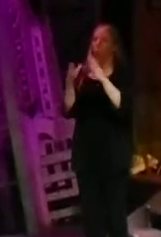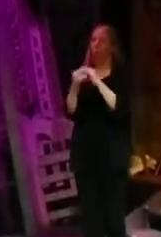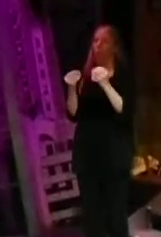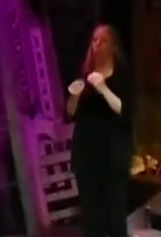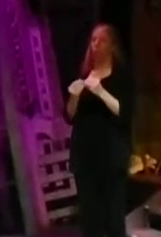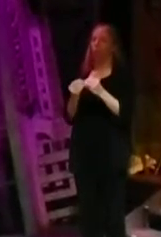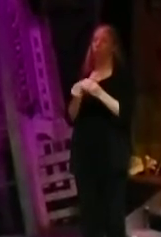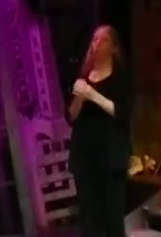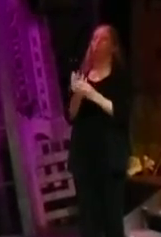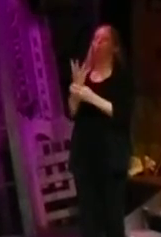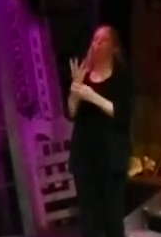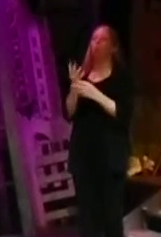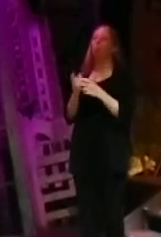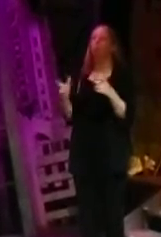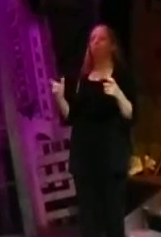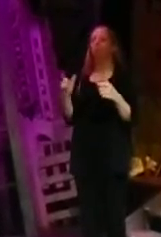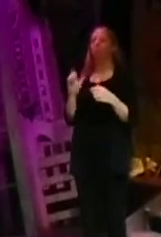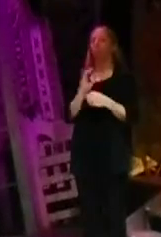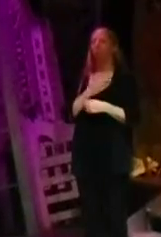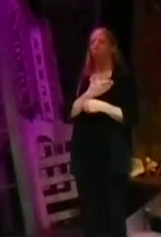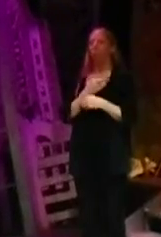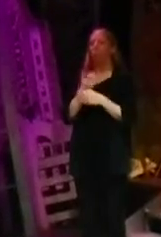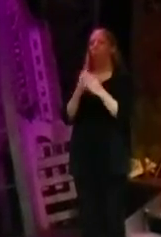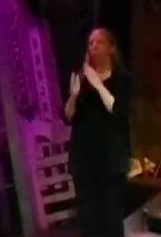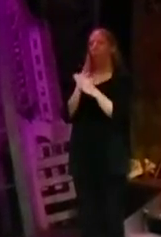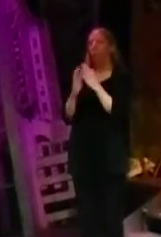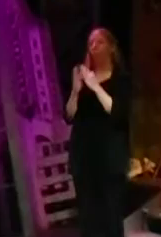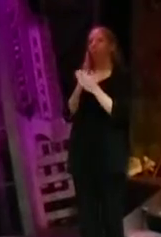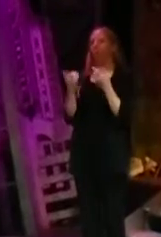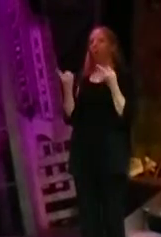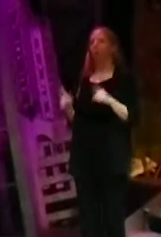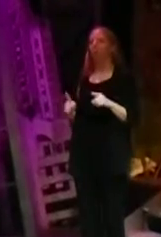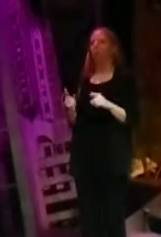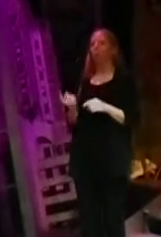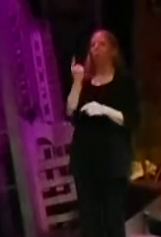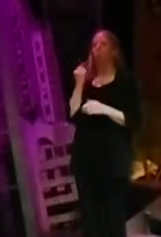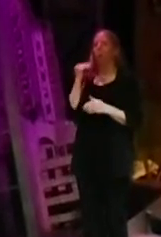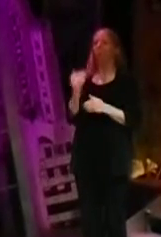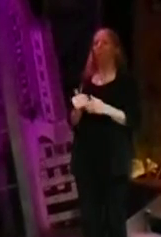this evening. It happens one step at a time